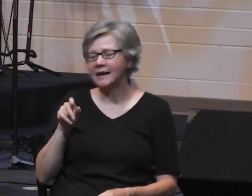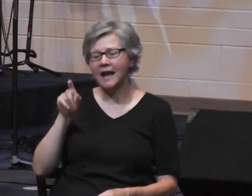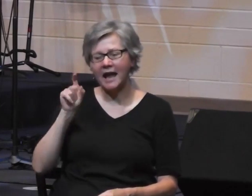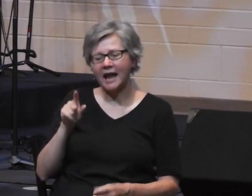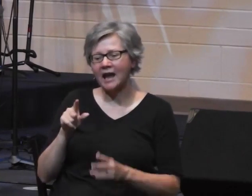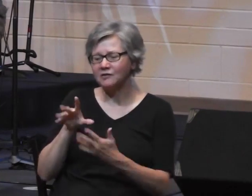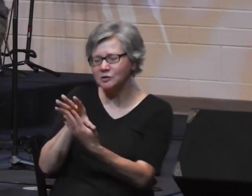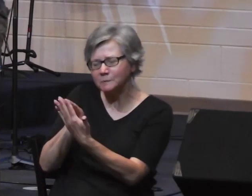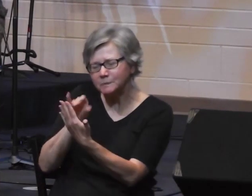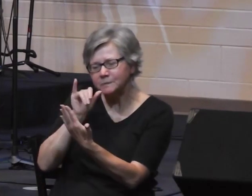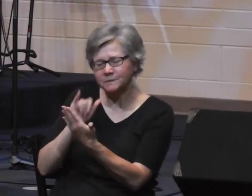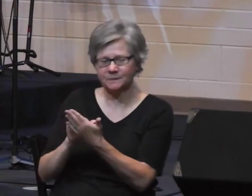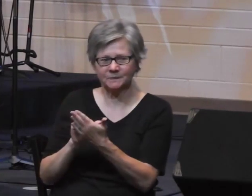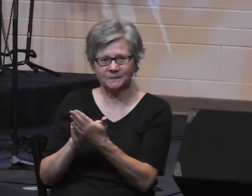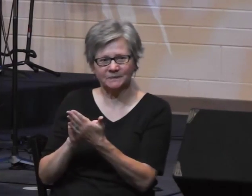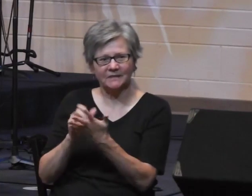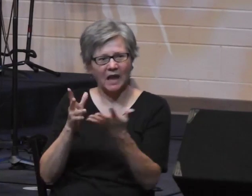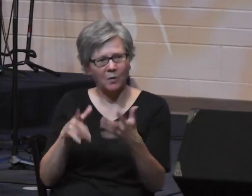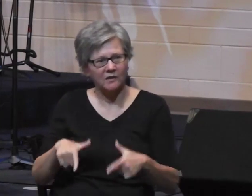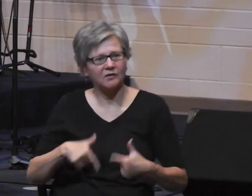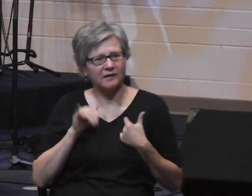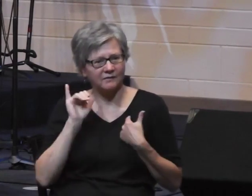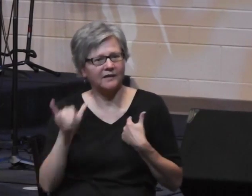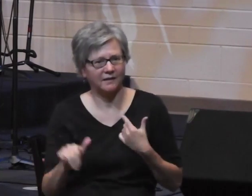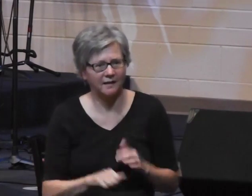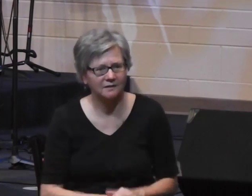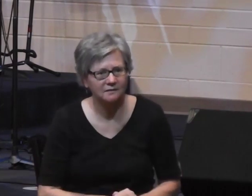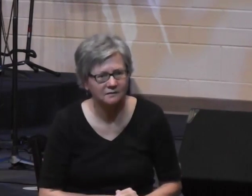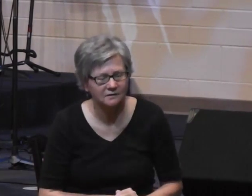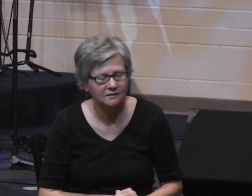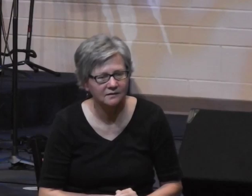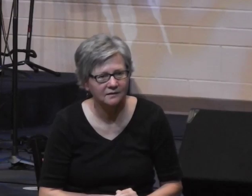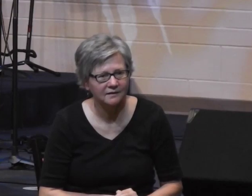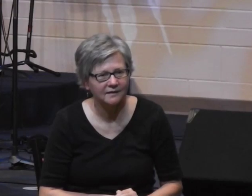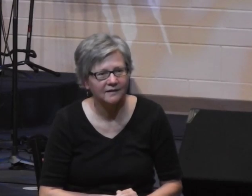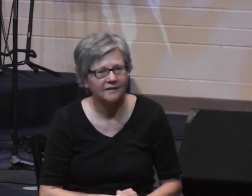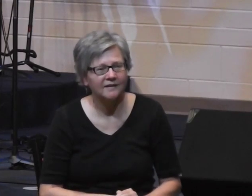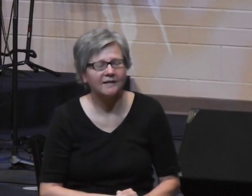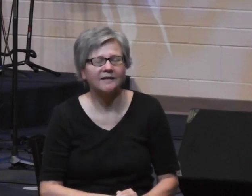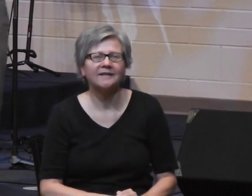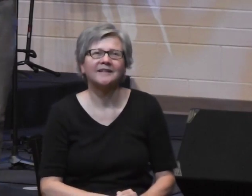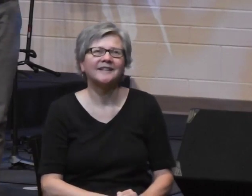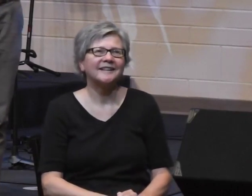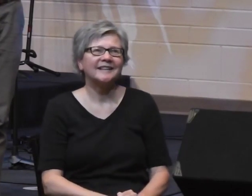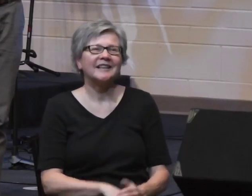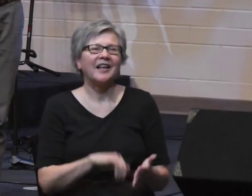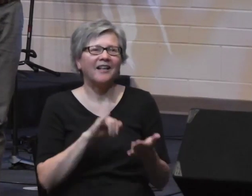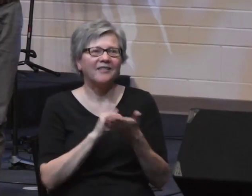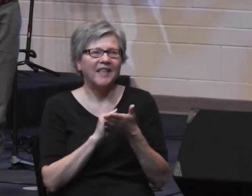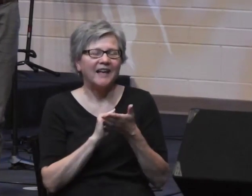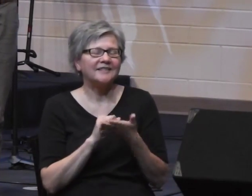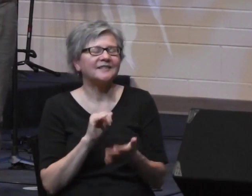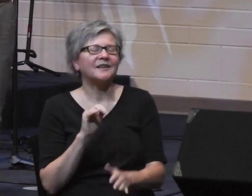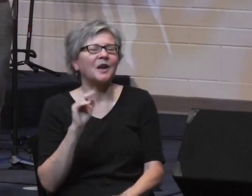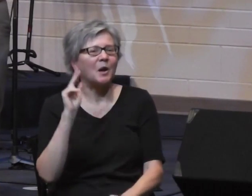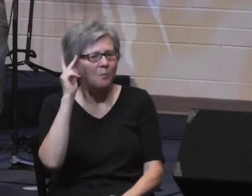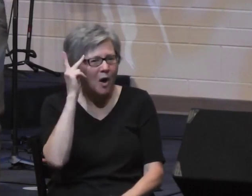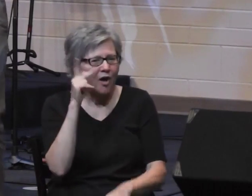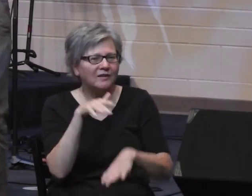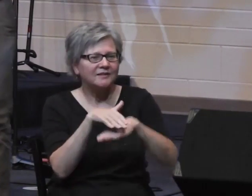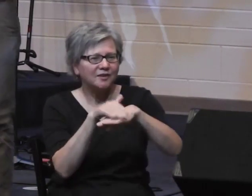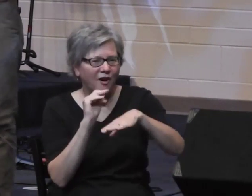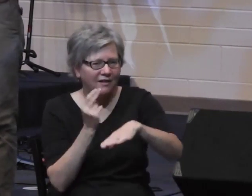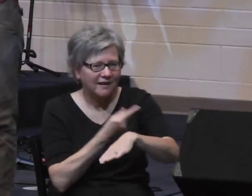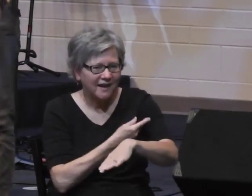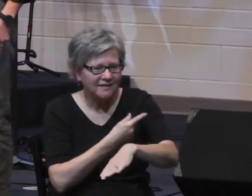is calling to us today. When we actually grasp the unfathomable beauty of the gospel